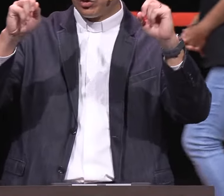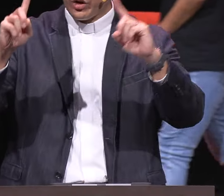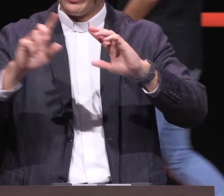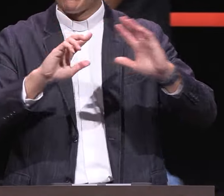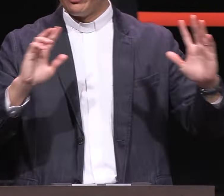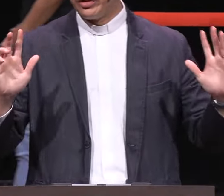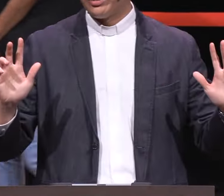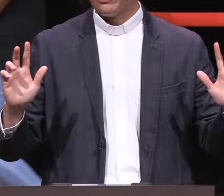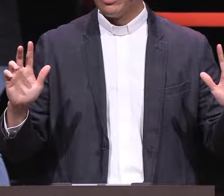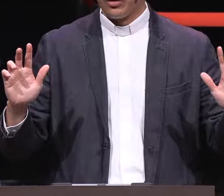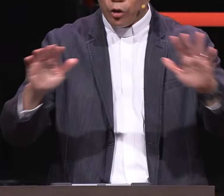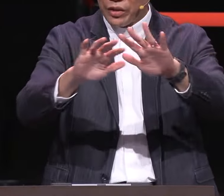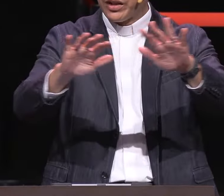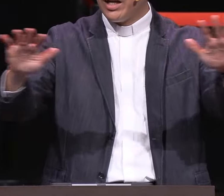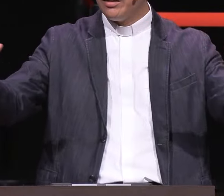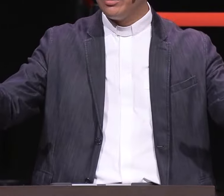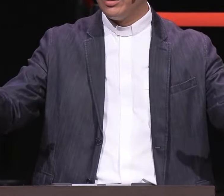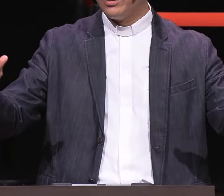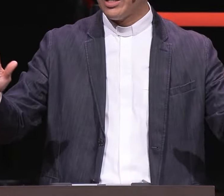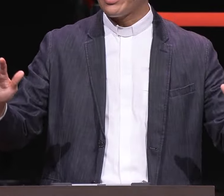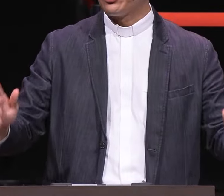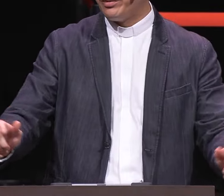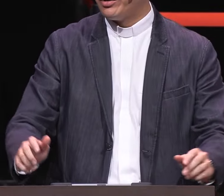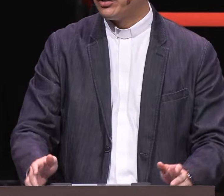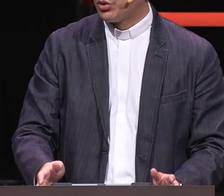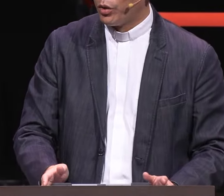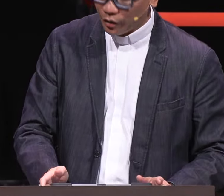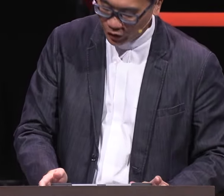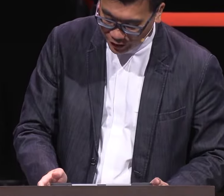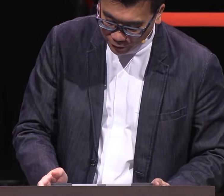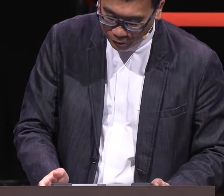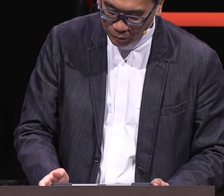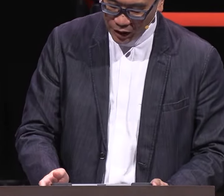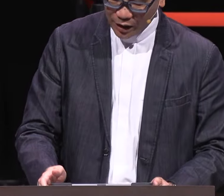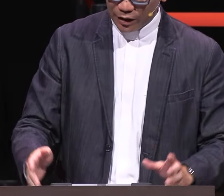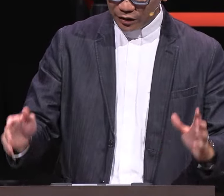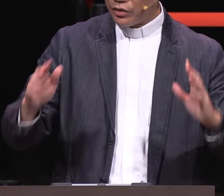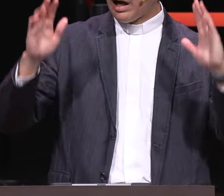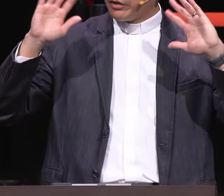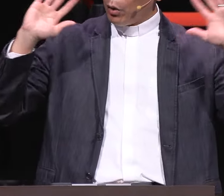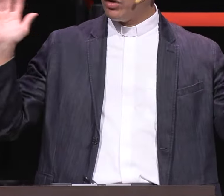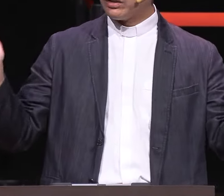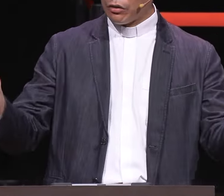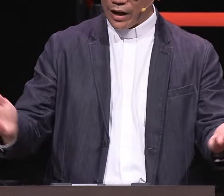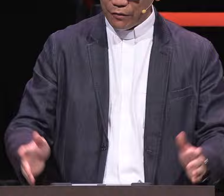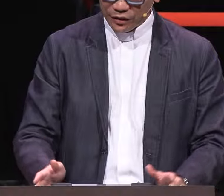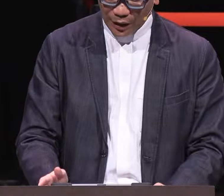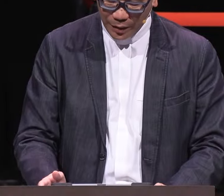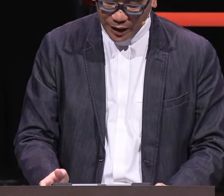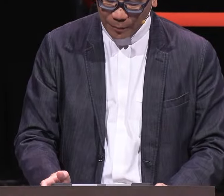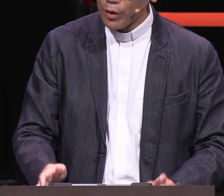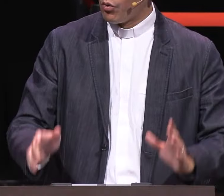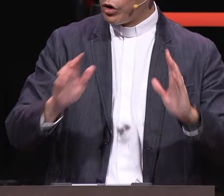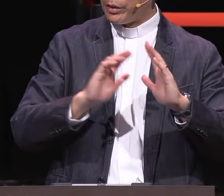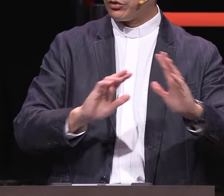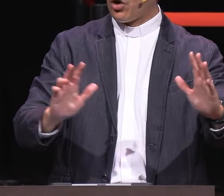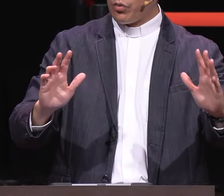do it without music. So you'll be silent, let you experience the world of the deaf. This is how their world sounds like every Sunday. Worship song